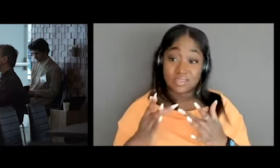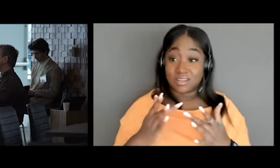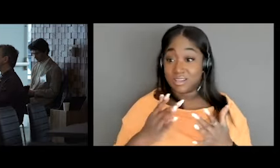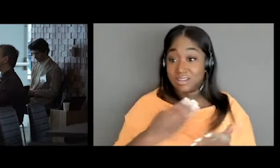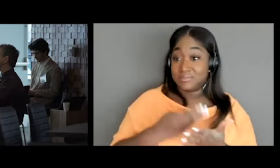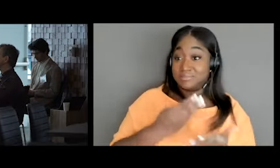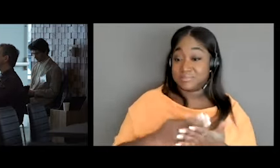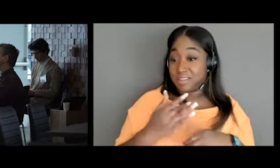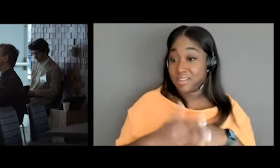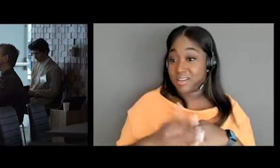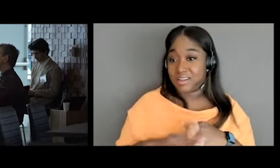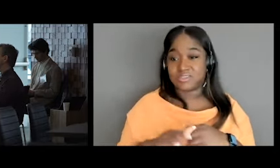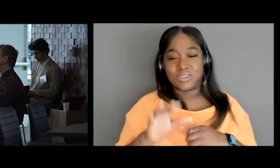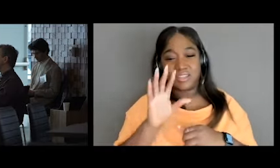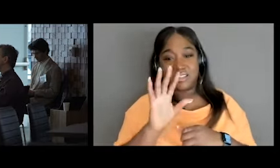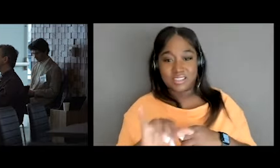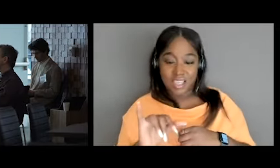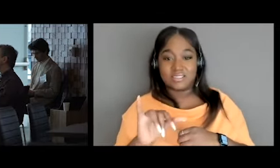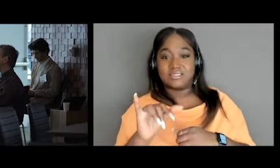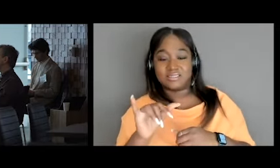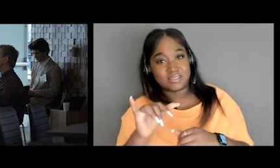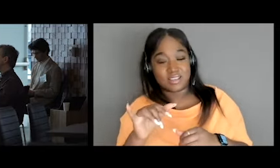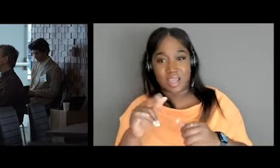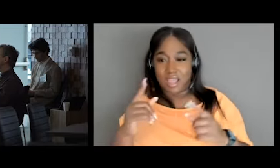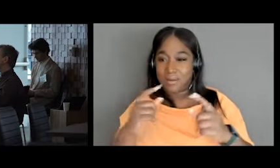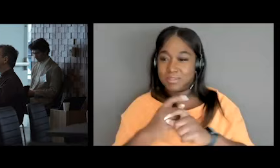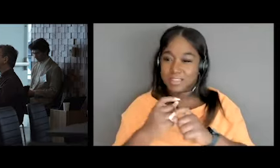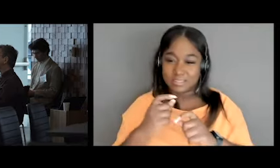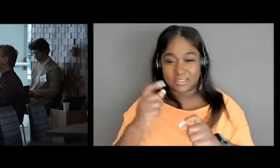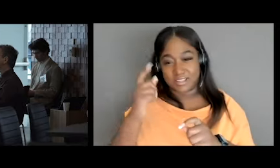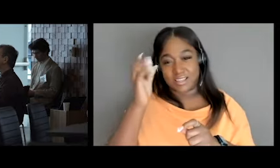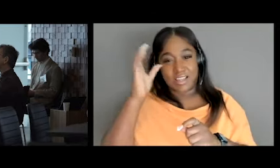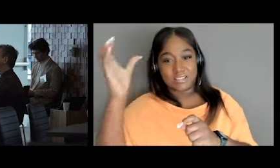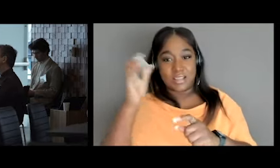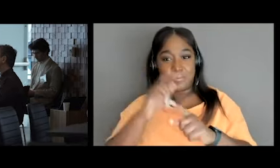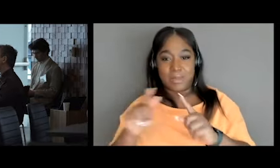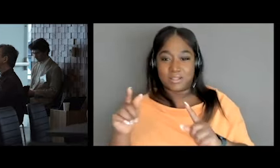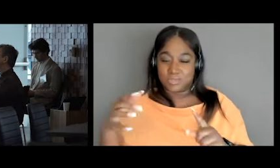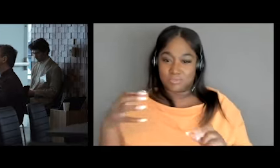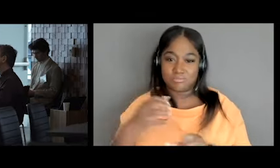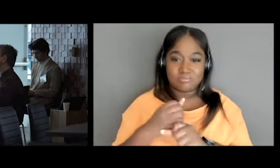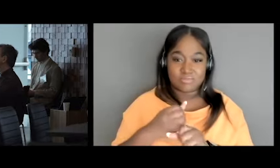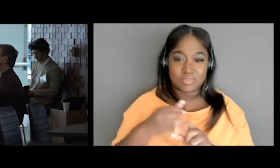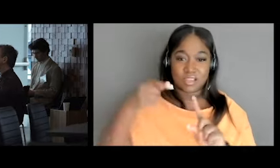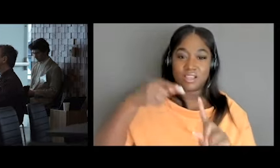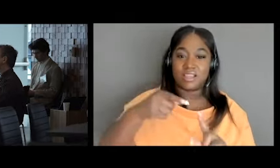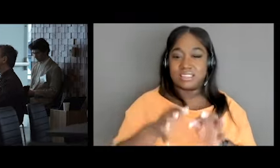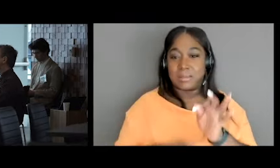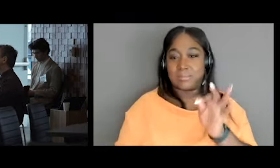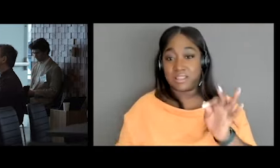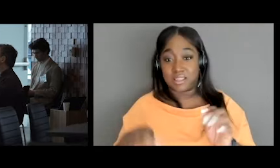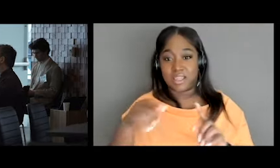simple phrase, access to opportunity, I think is a good way to phrase all of these things that fit